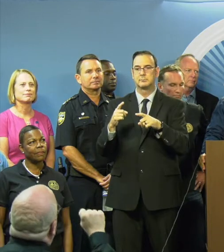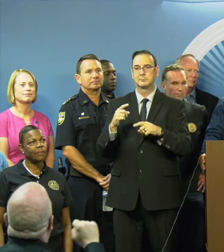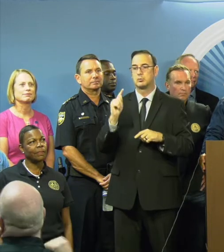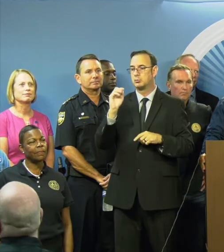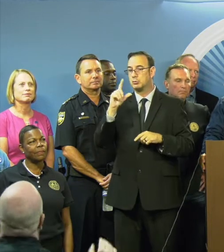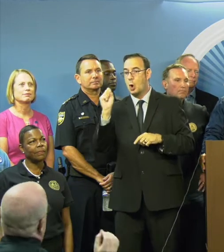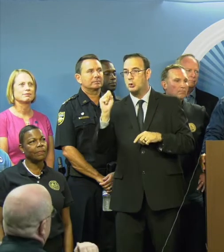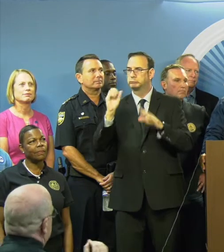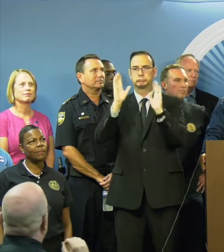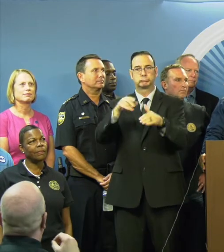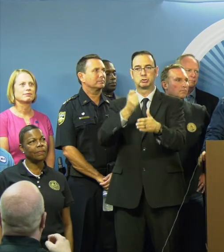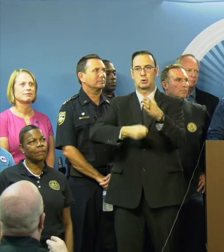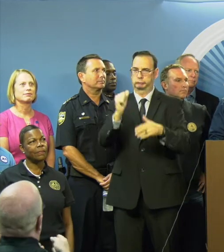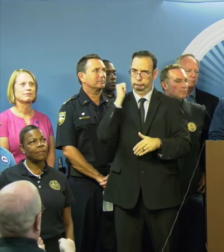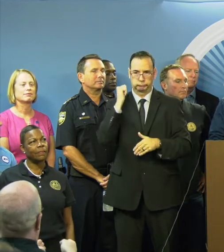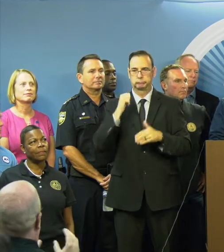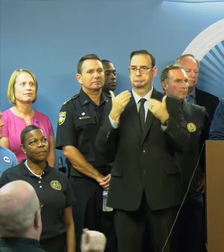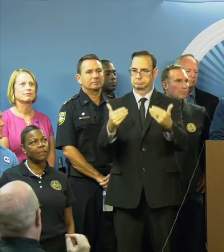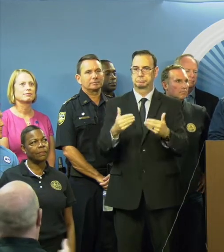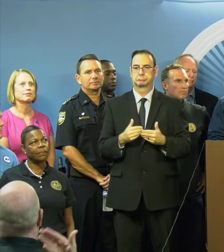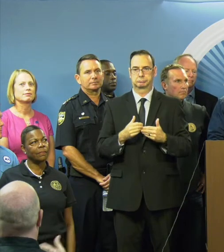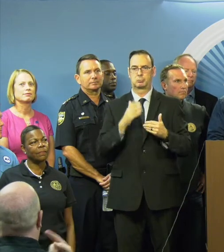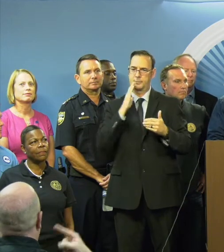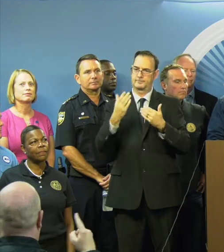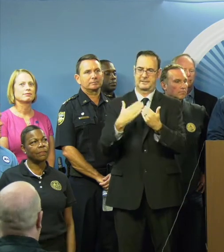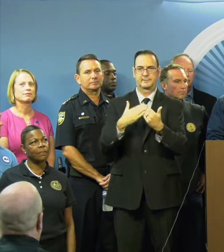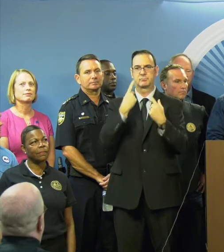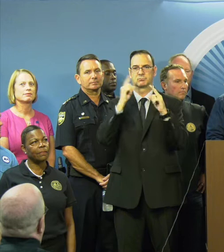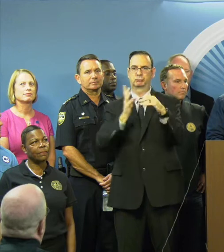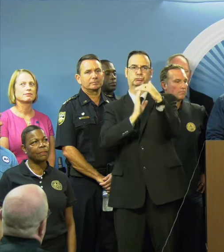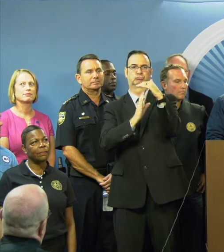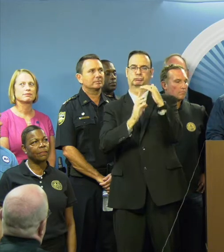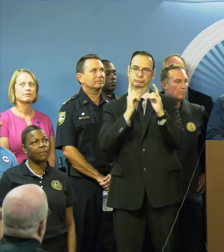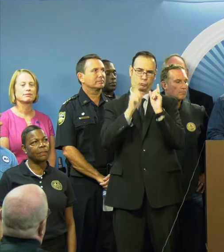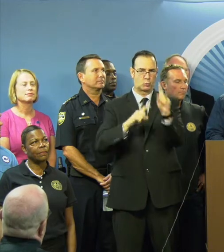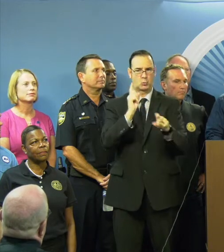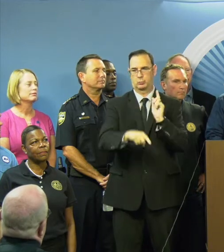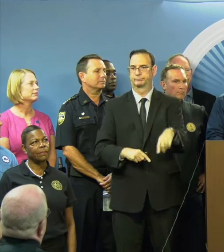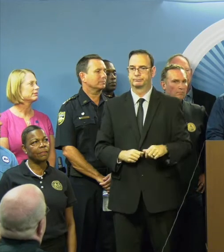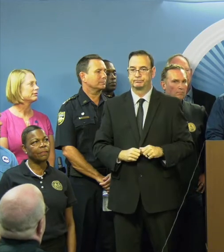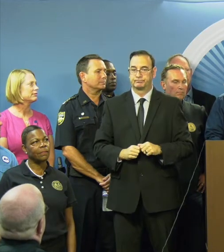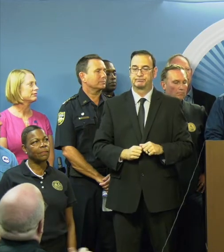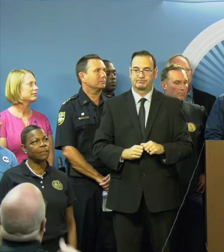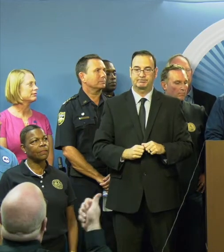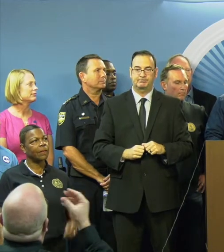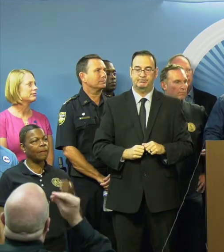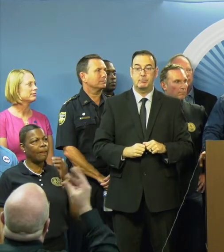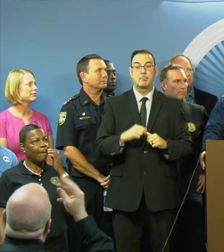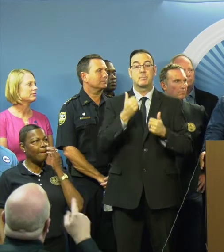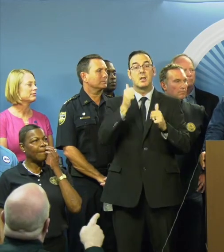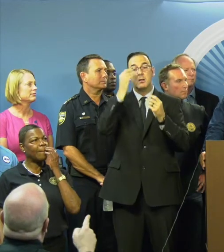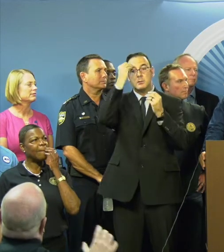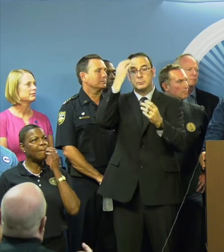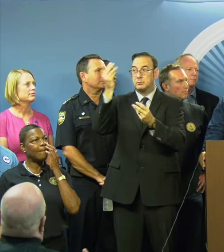to do on the roadways to make that effective. Just a couple updates on some of the other things that